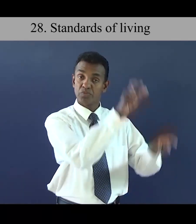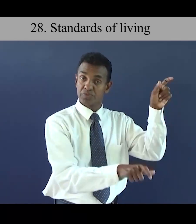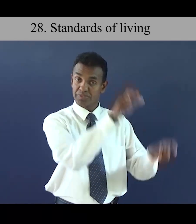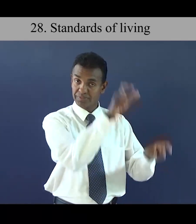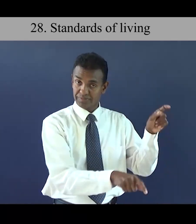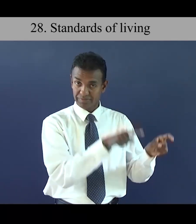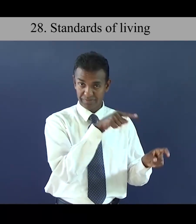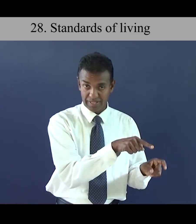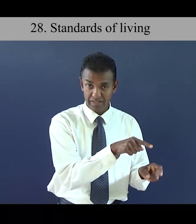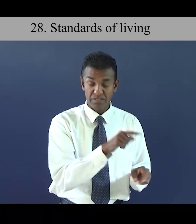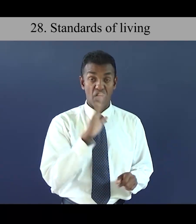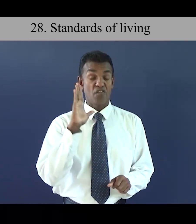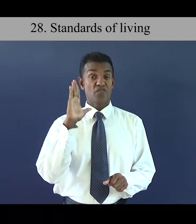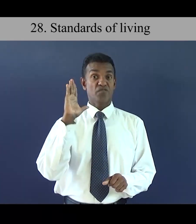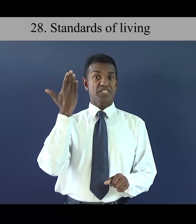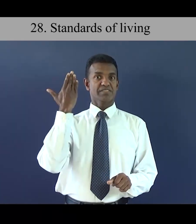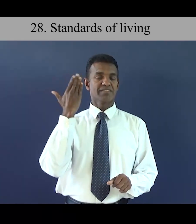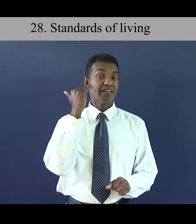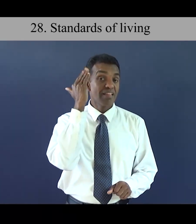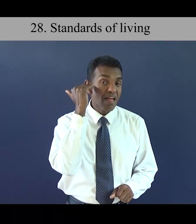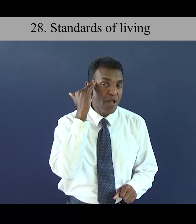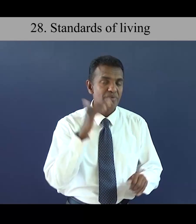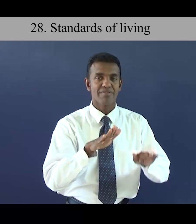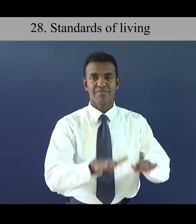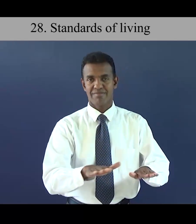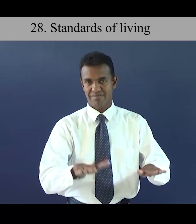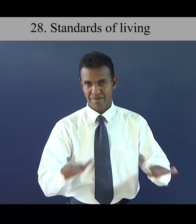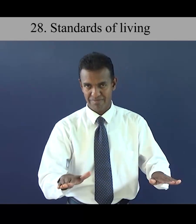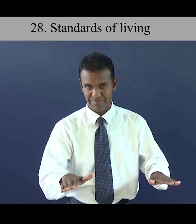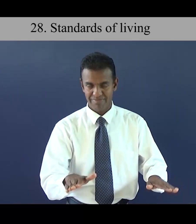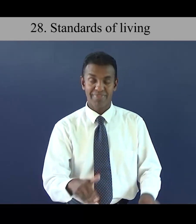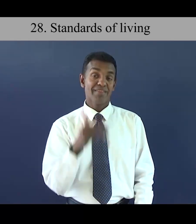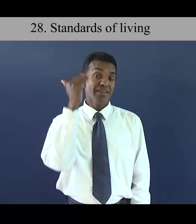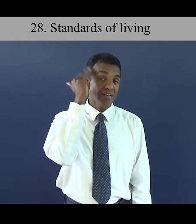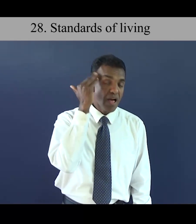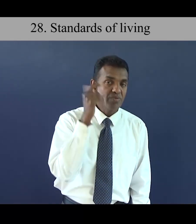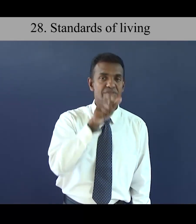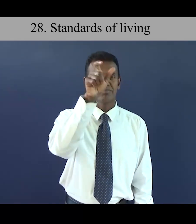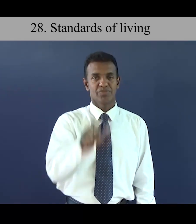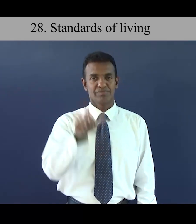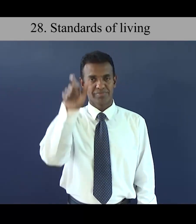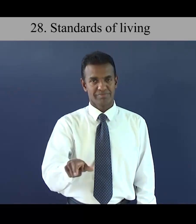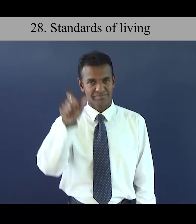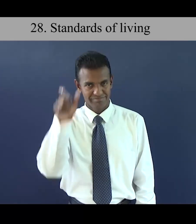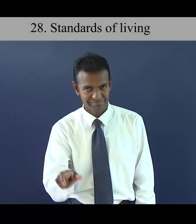Disabled people who are poor get help from the state with the costs